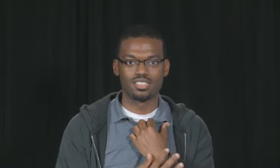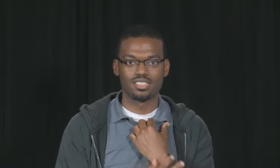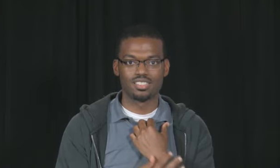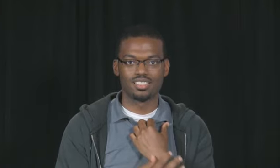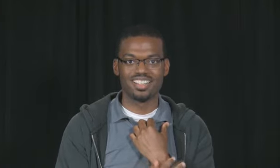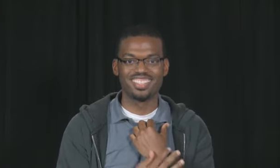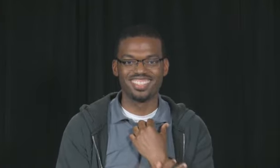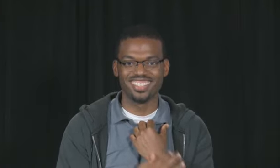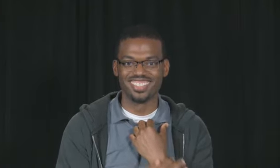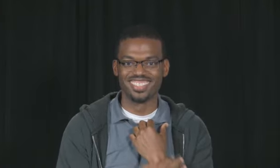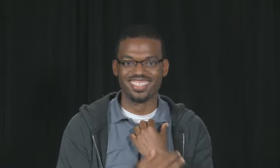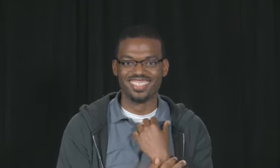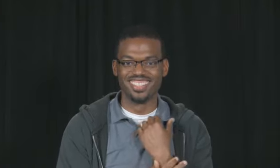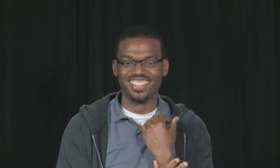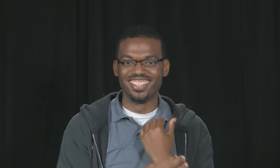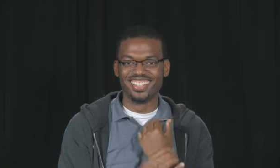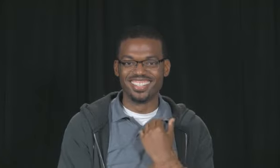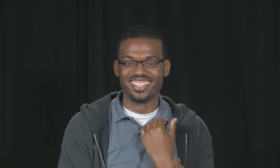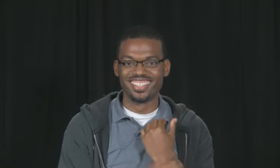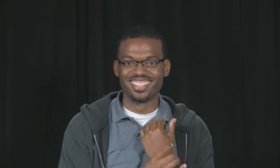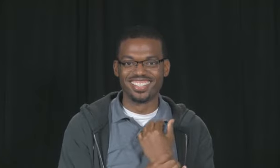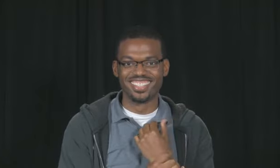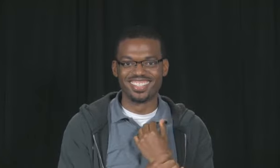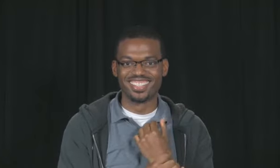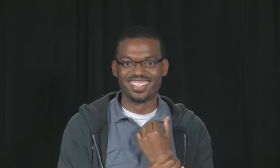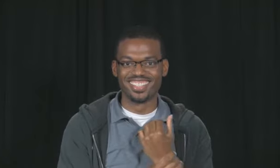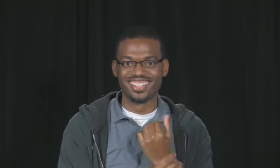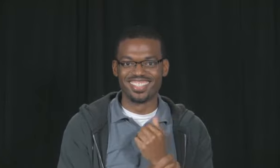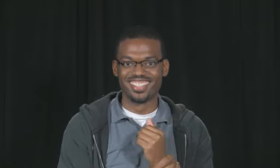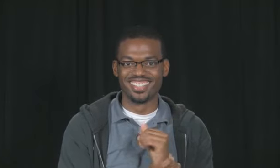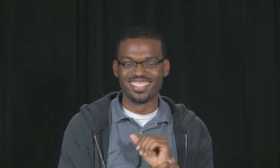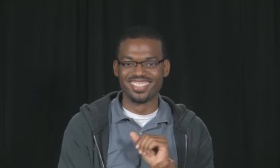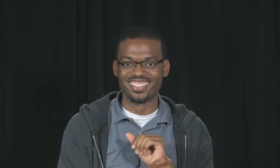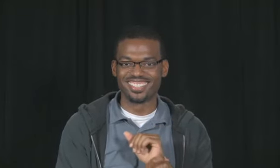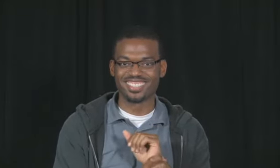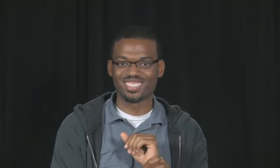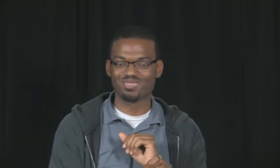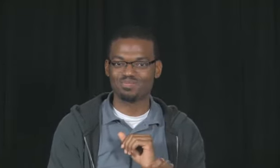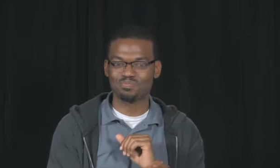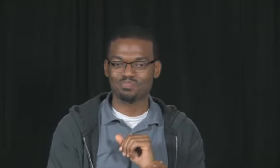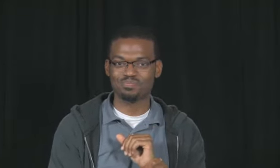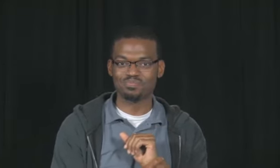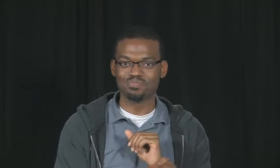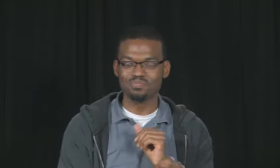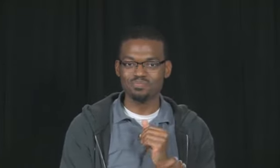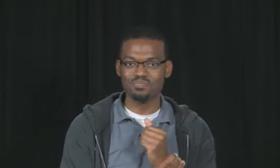Always. Crisis is... But it shouldn't be a crisis because your mind has now been opened to